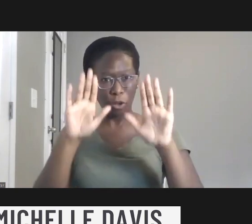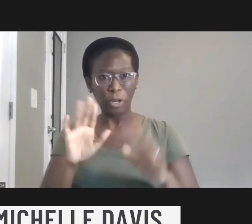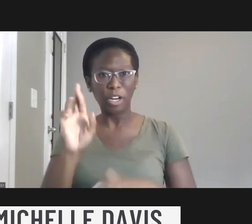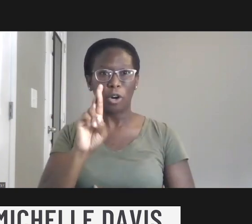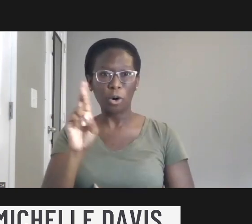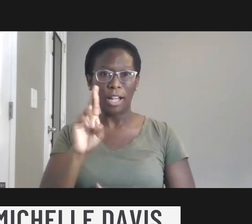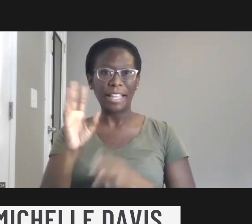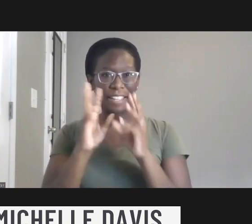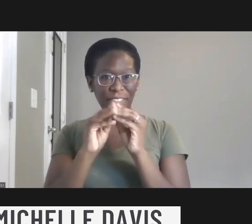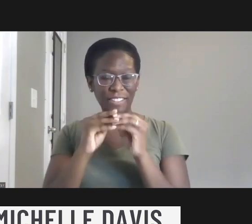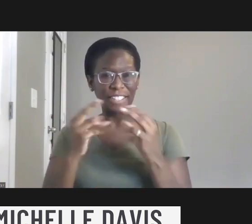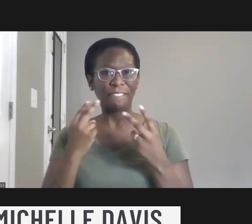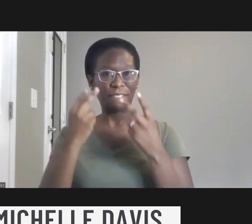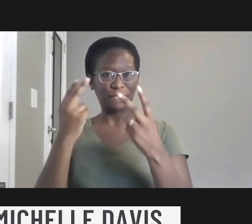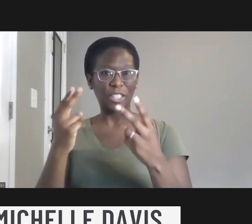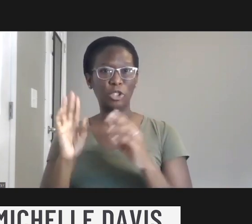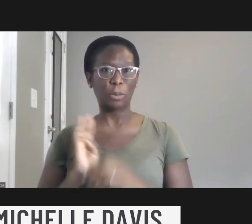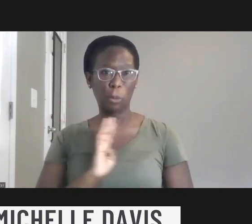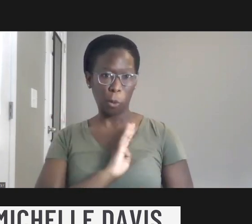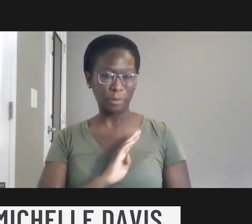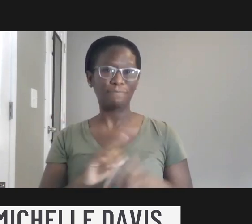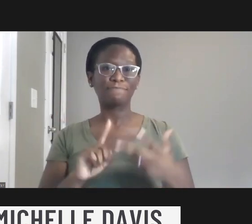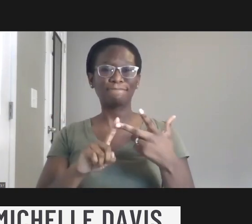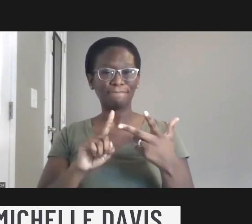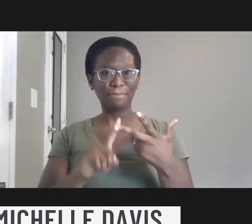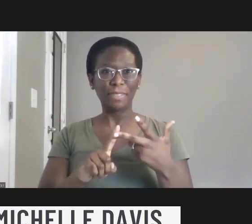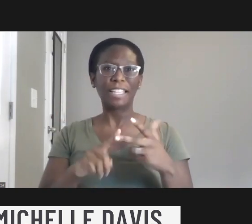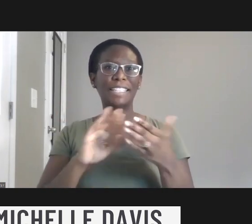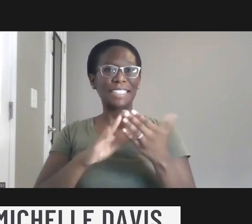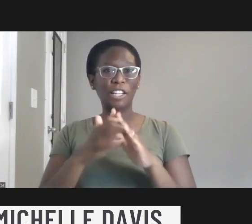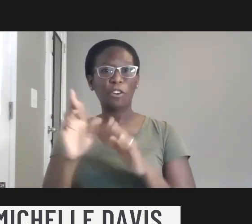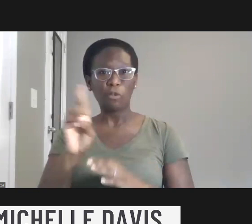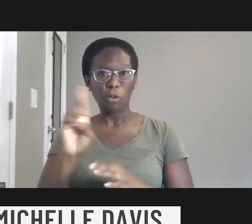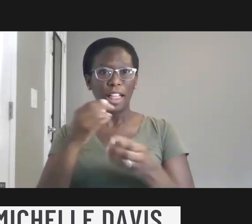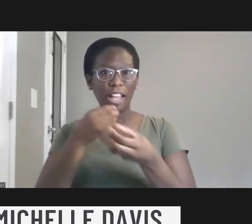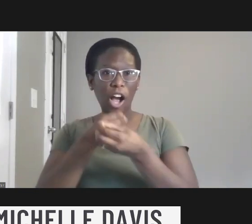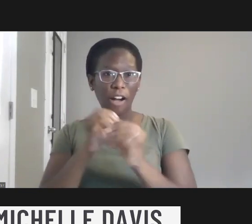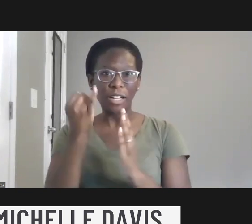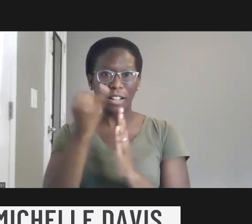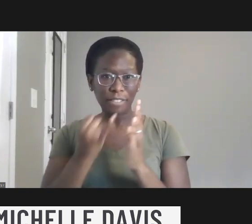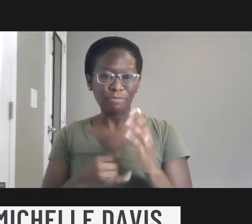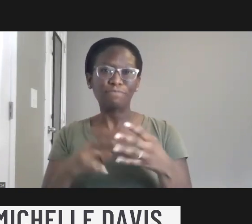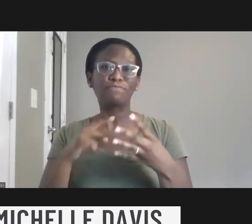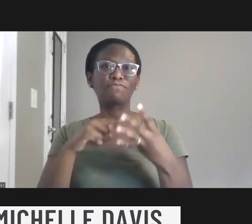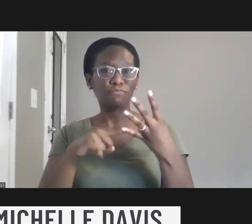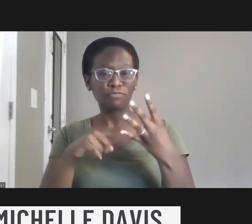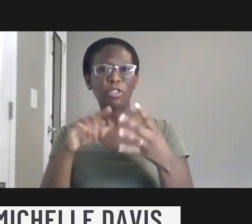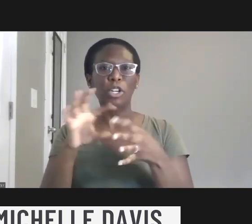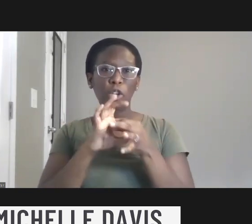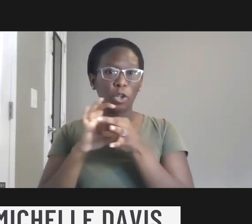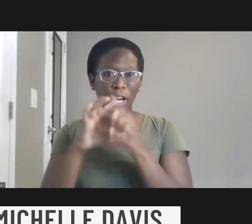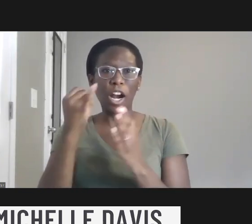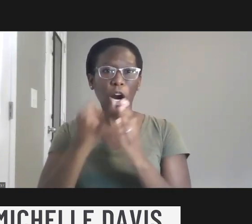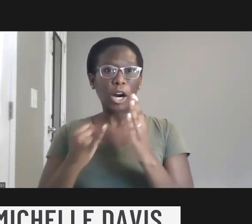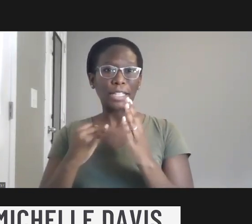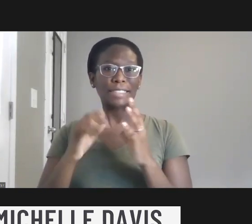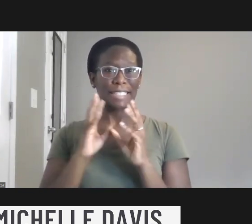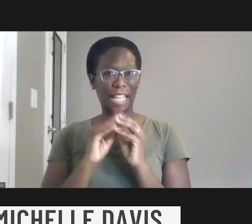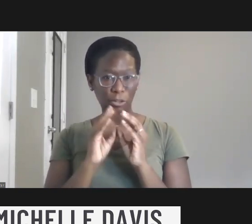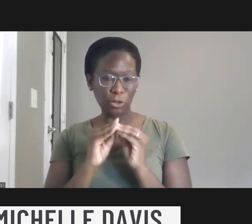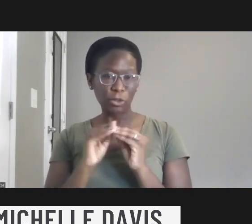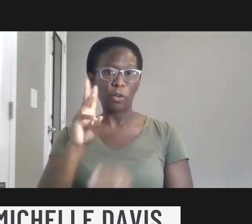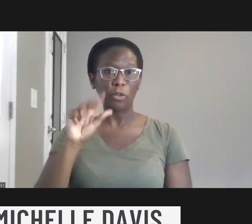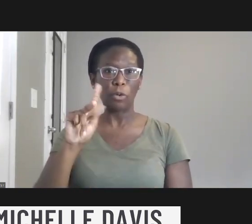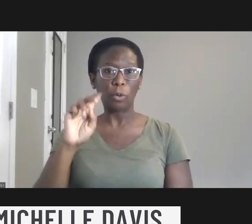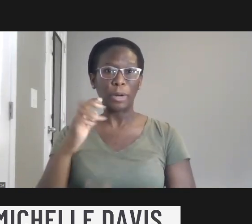Bureau, City of Raleigh Office of the Arts, United Arts Council of Wake County, and